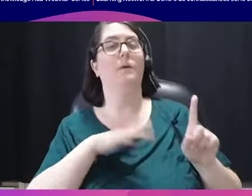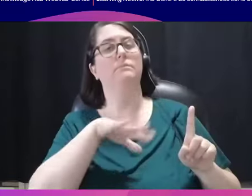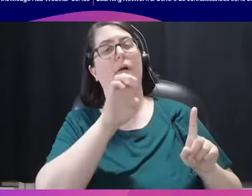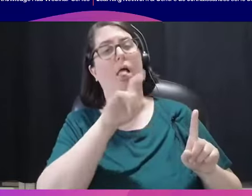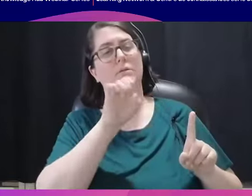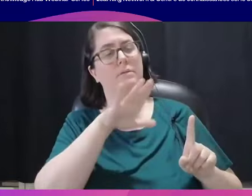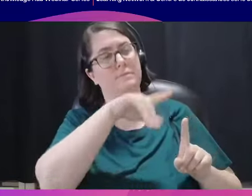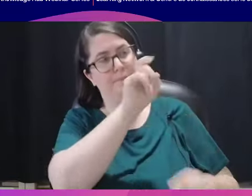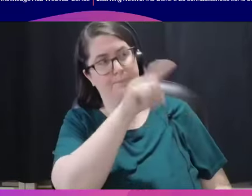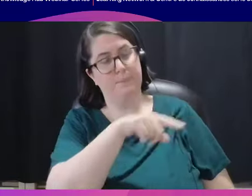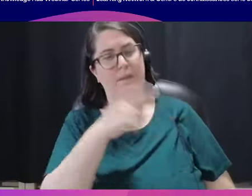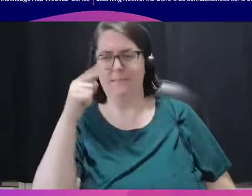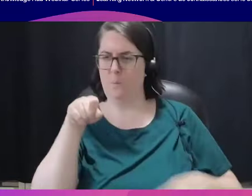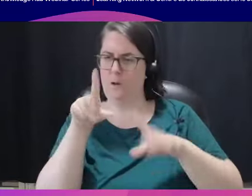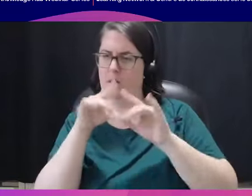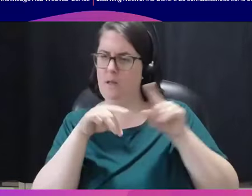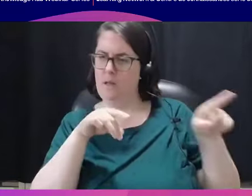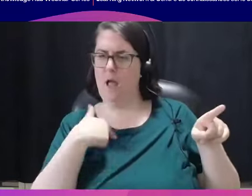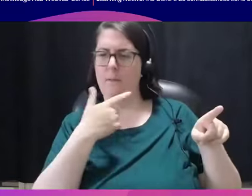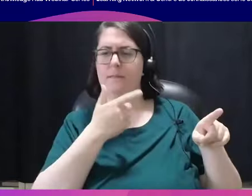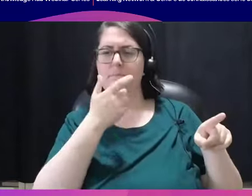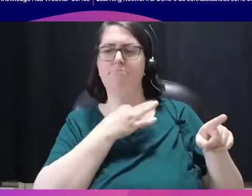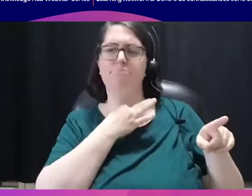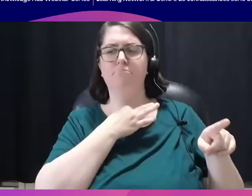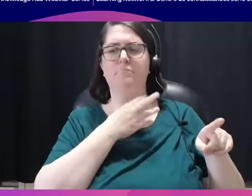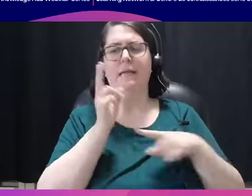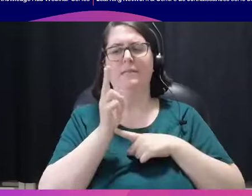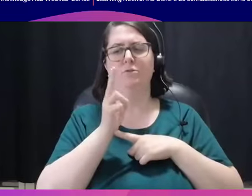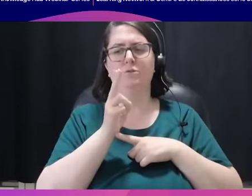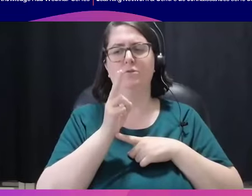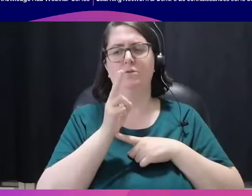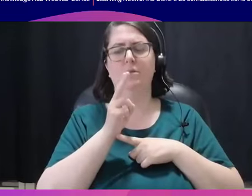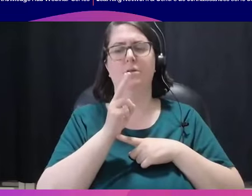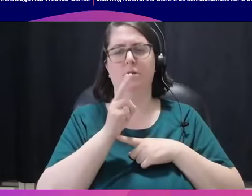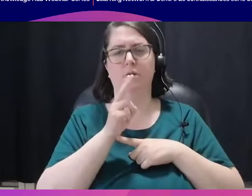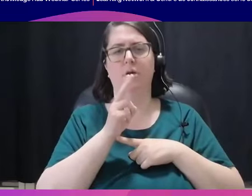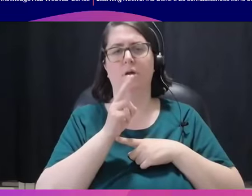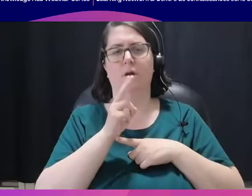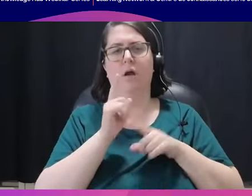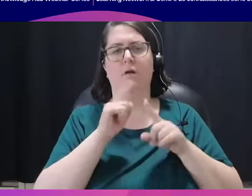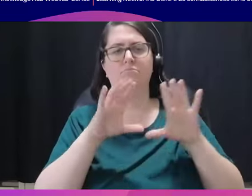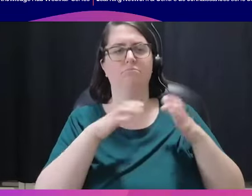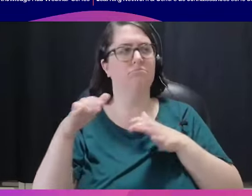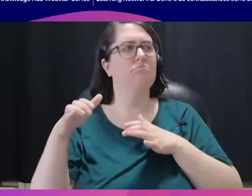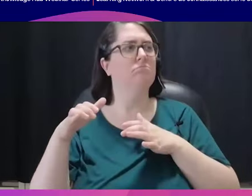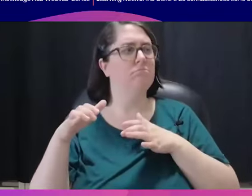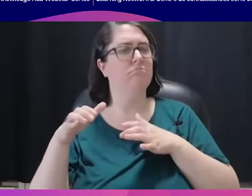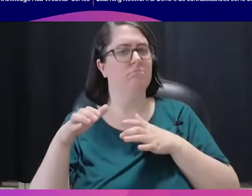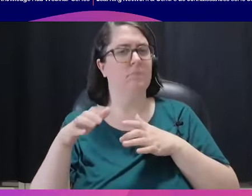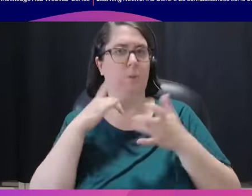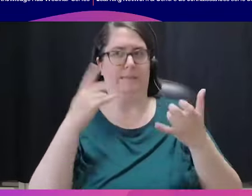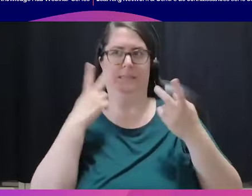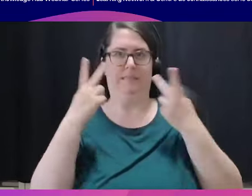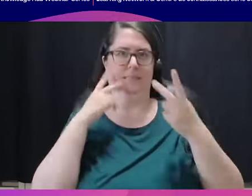someone said, I'm interested in histories of patriarchal groups that engaged in practices akin to what we see now in the current